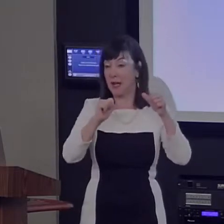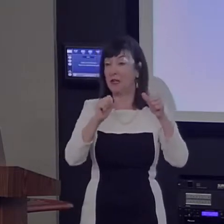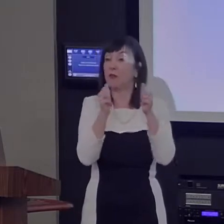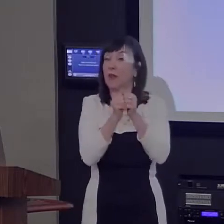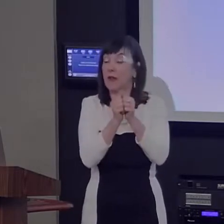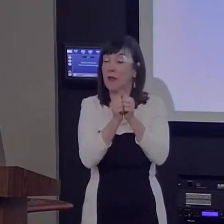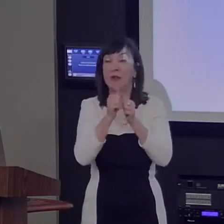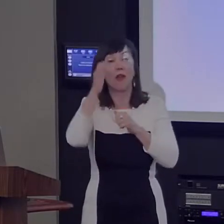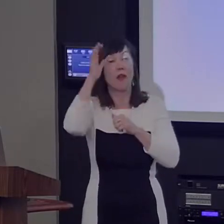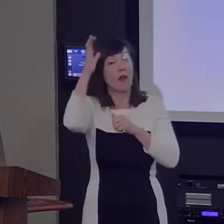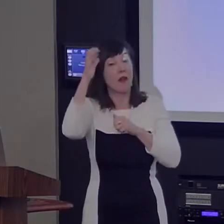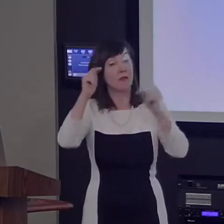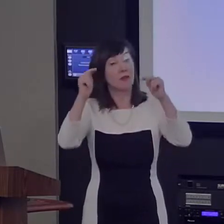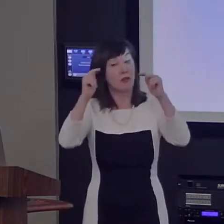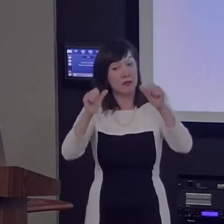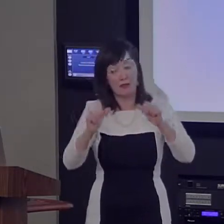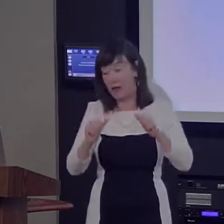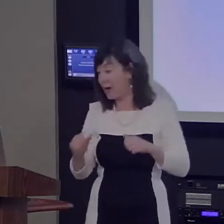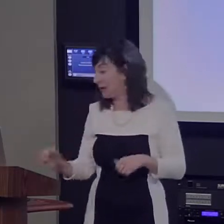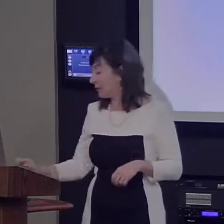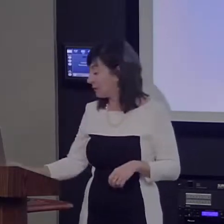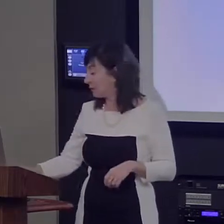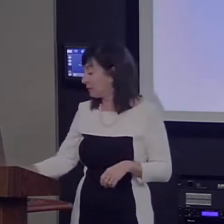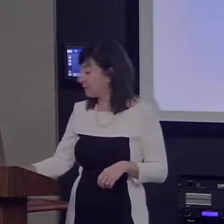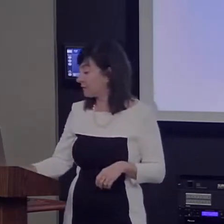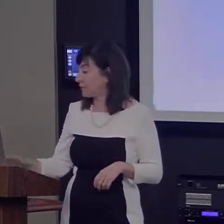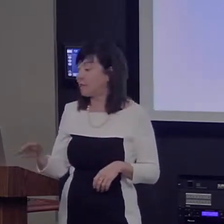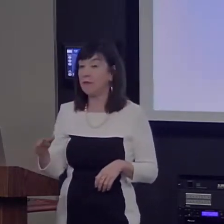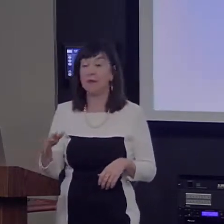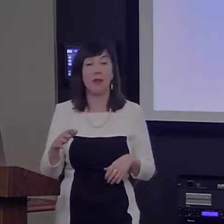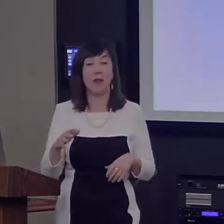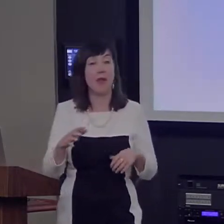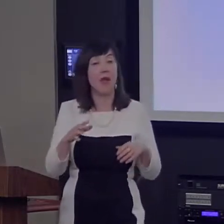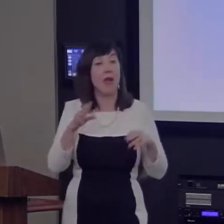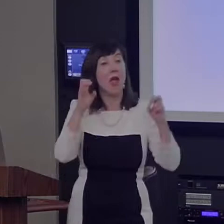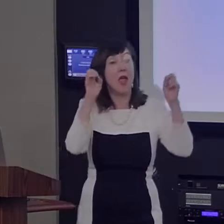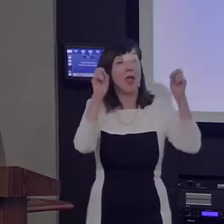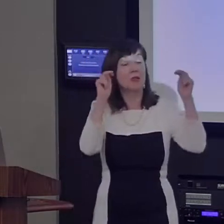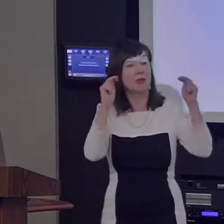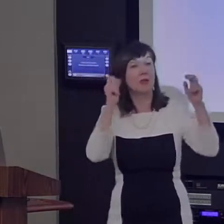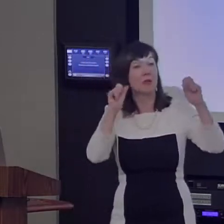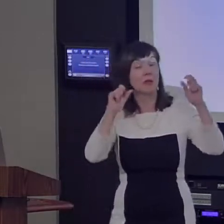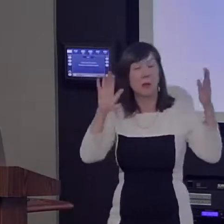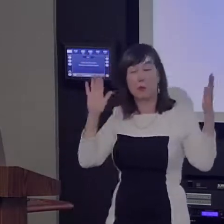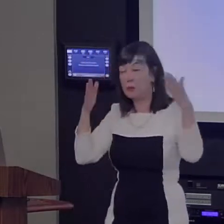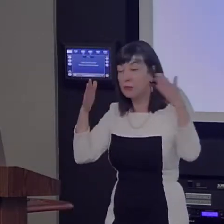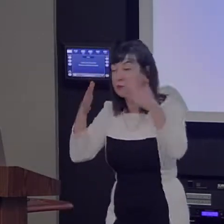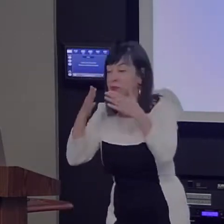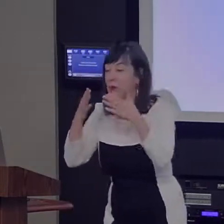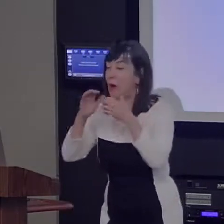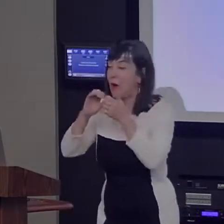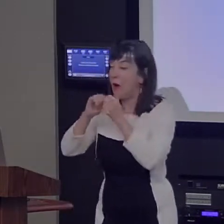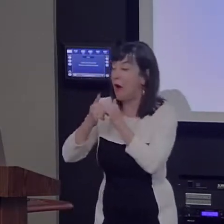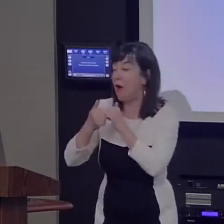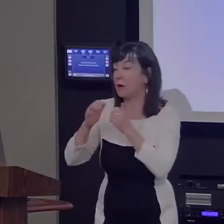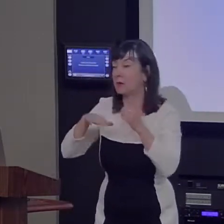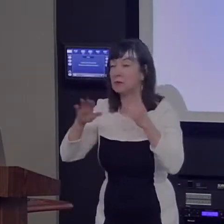science. It is a sister science to cognitive neuroscience.